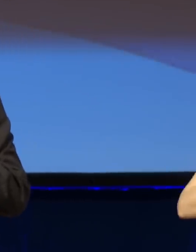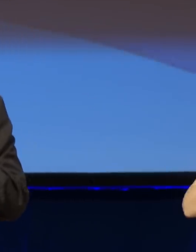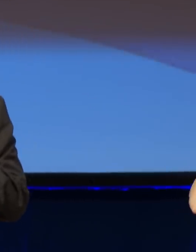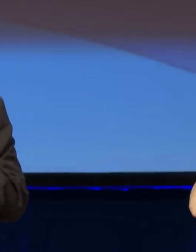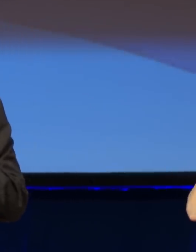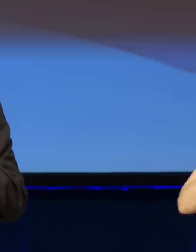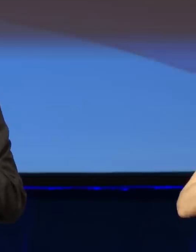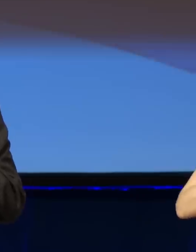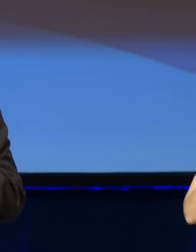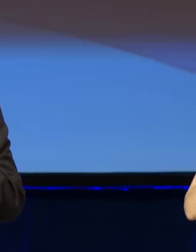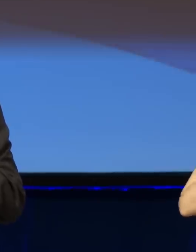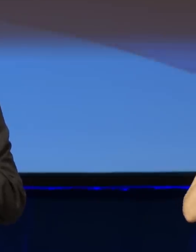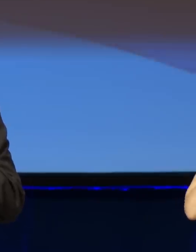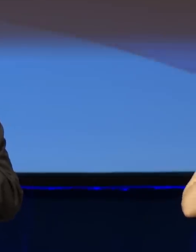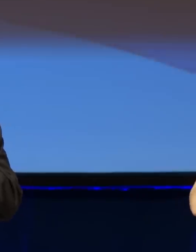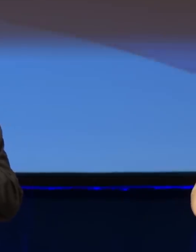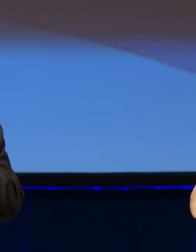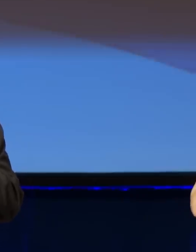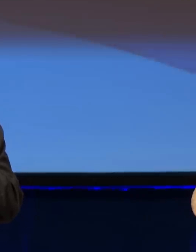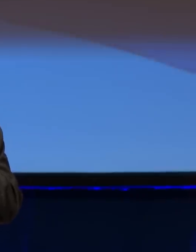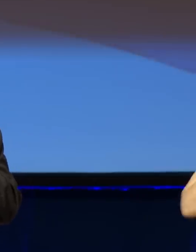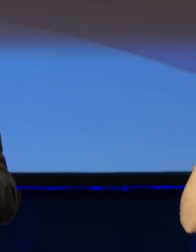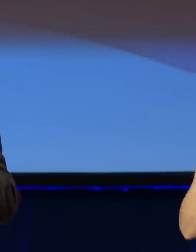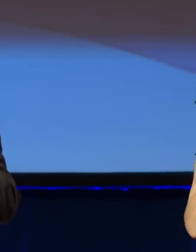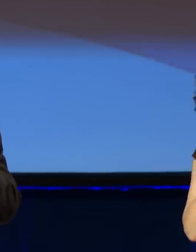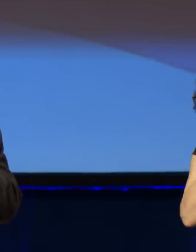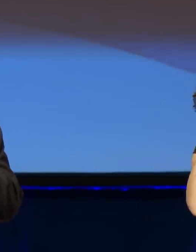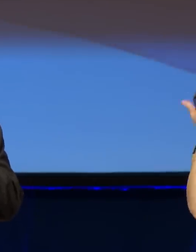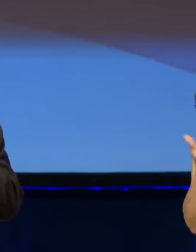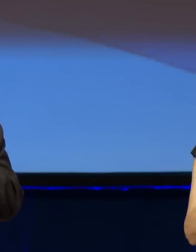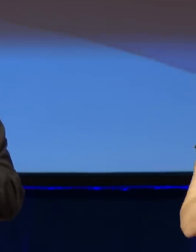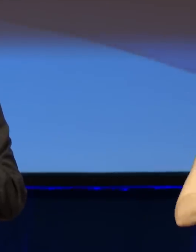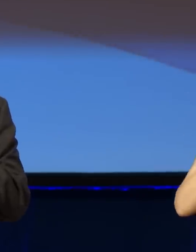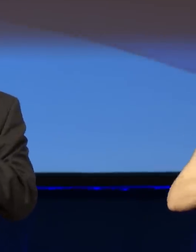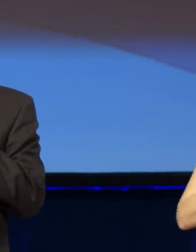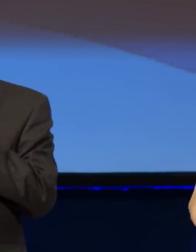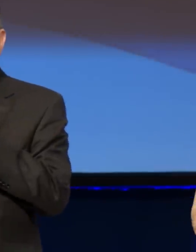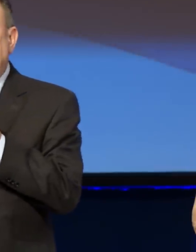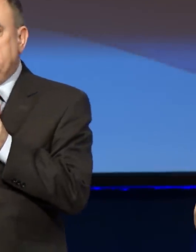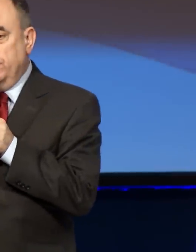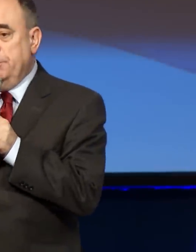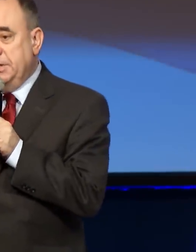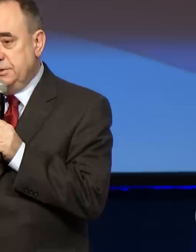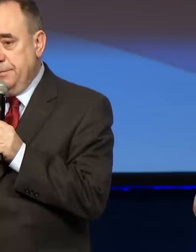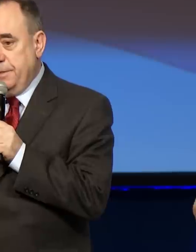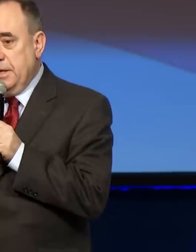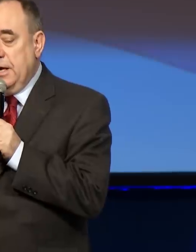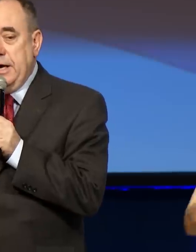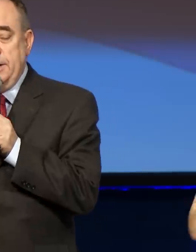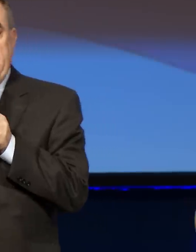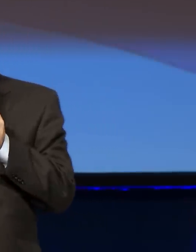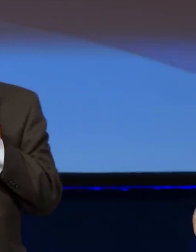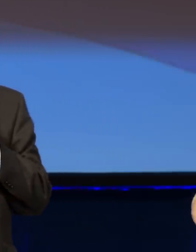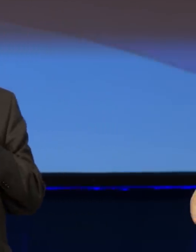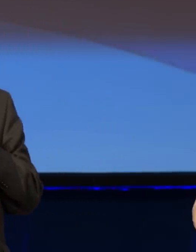was an extremely, I have to introduce him to the younger members of the audience. Michael Forsyth was an extremely unpopular Tory minister.